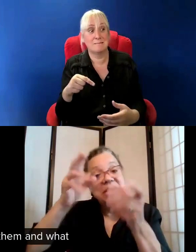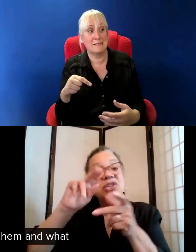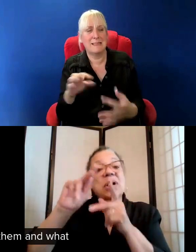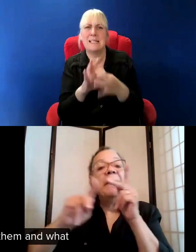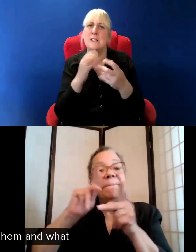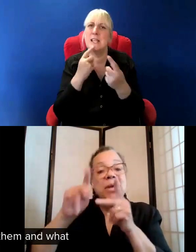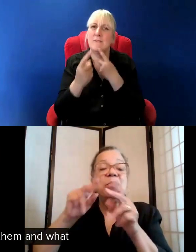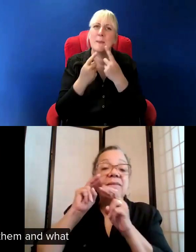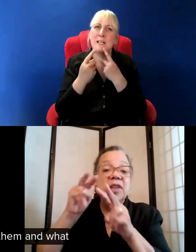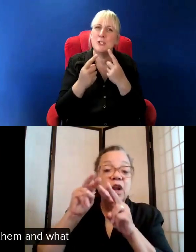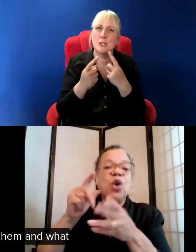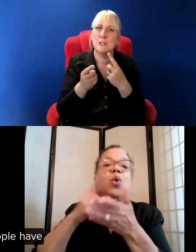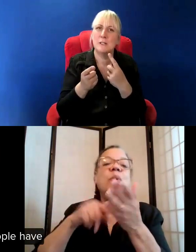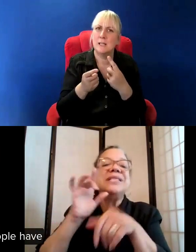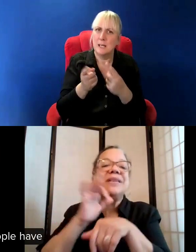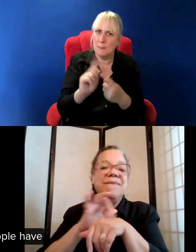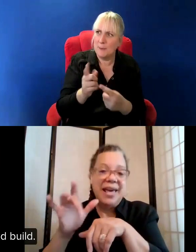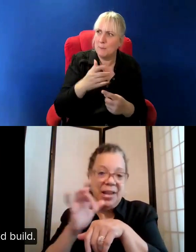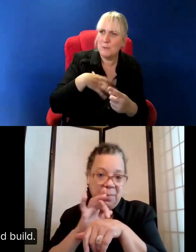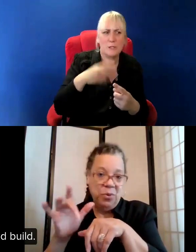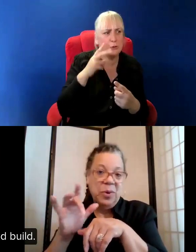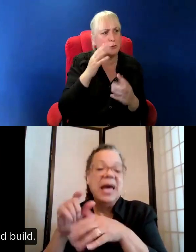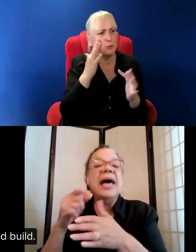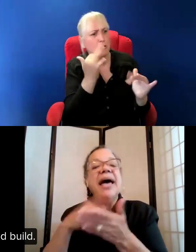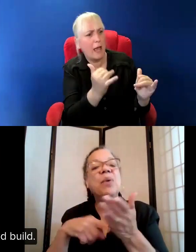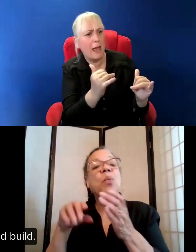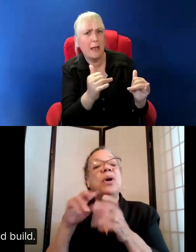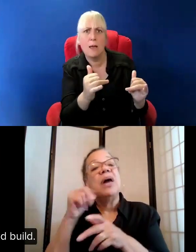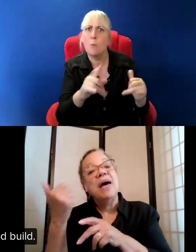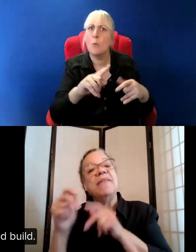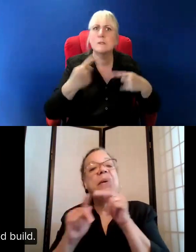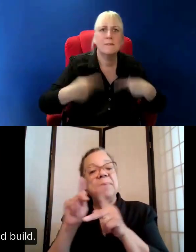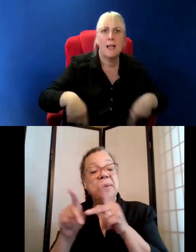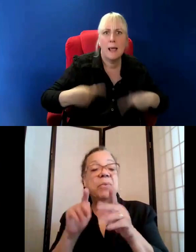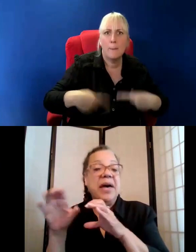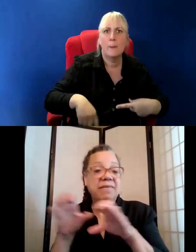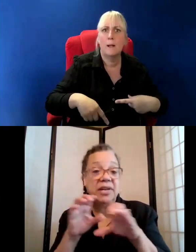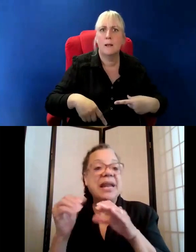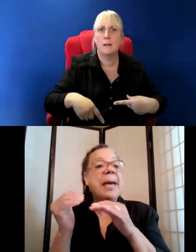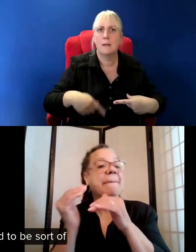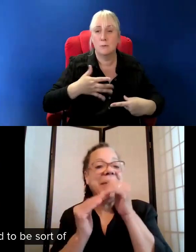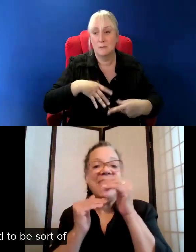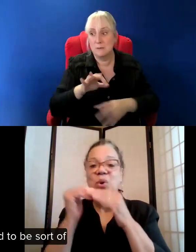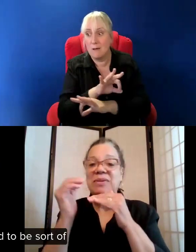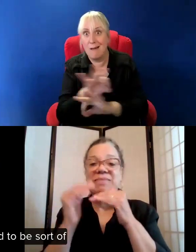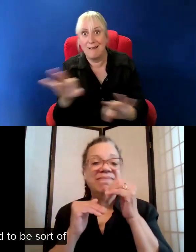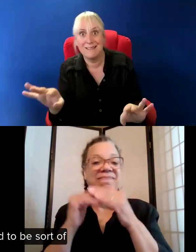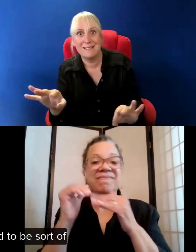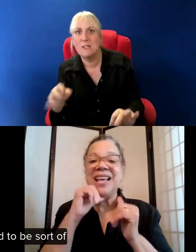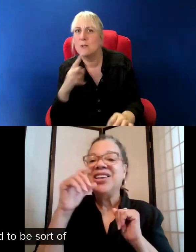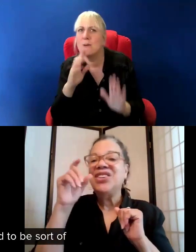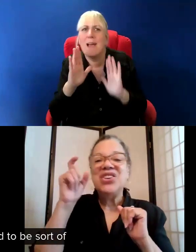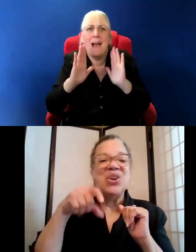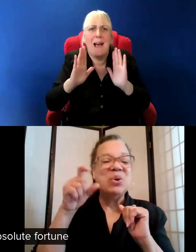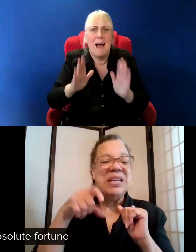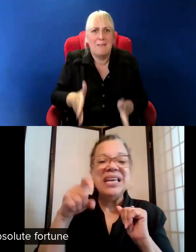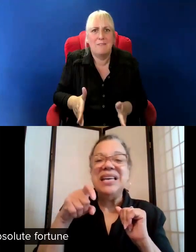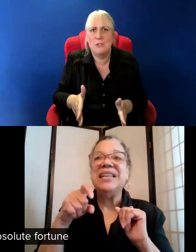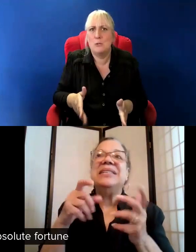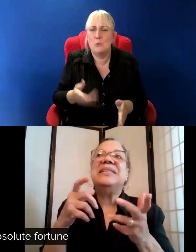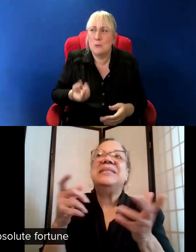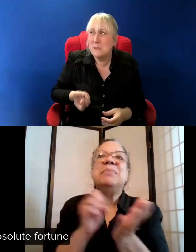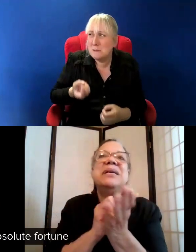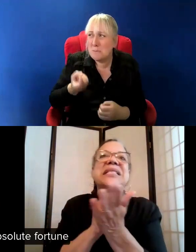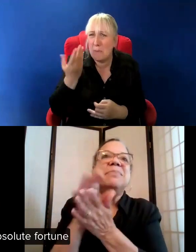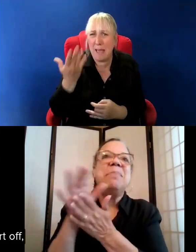look at what's around them and what other people have done, you know, and build. You don't need to be sort of spending